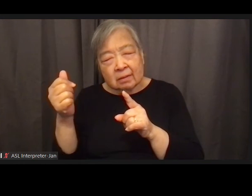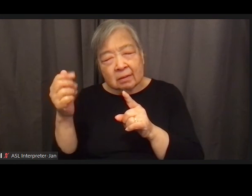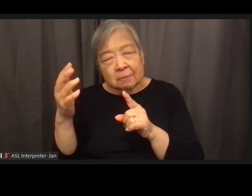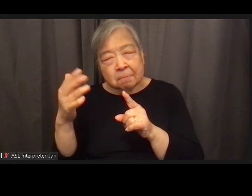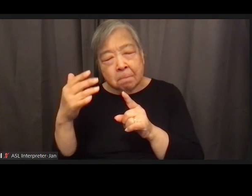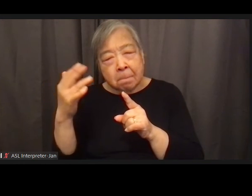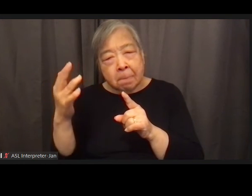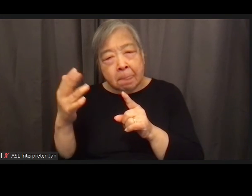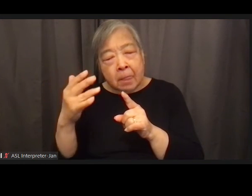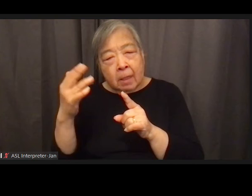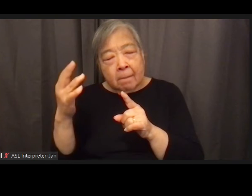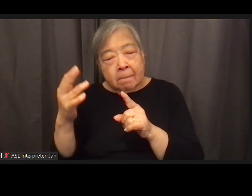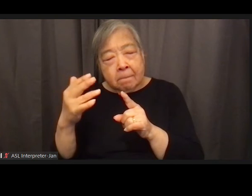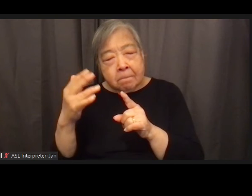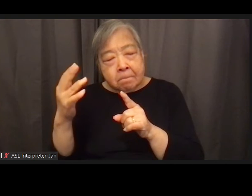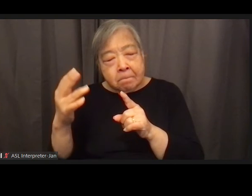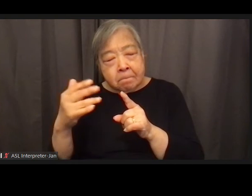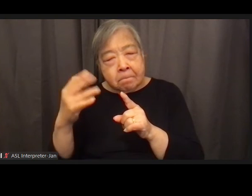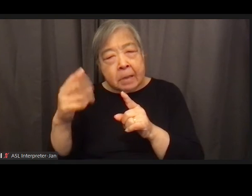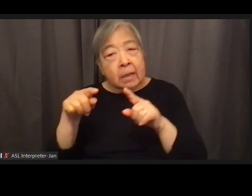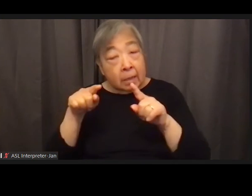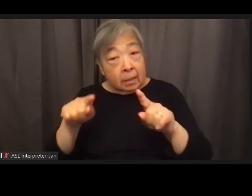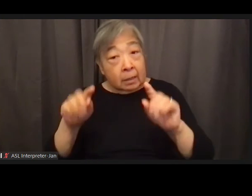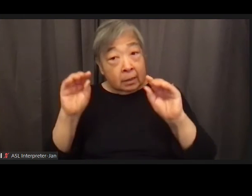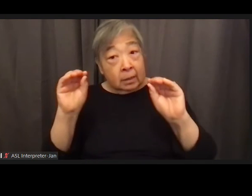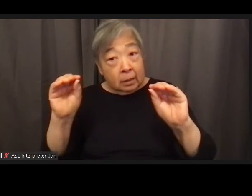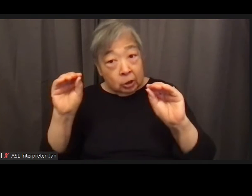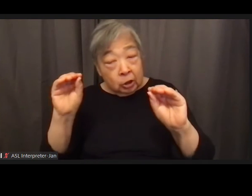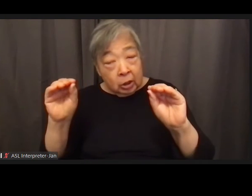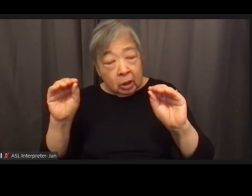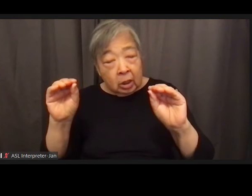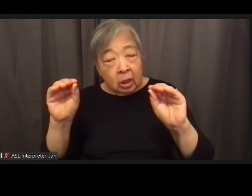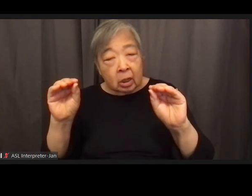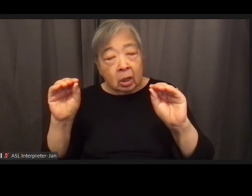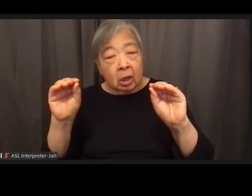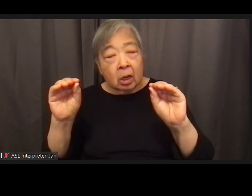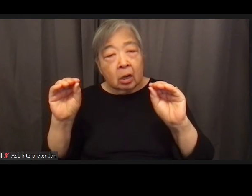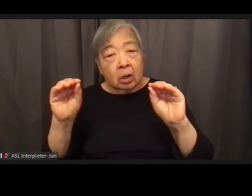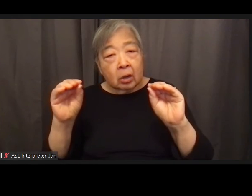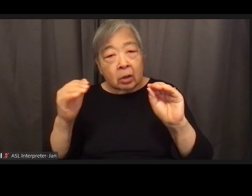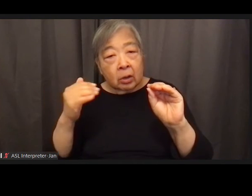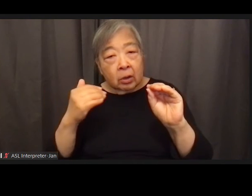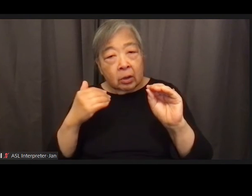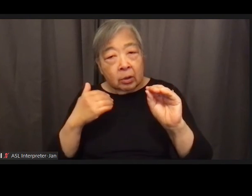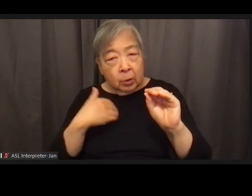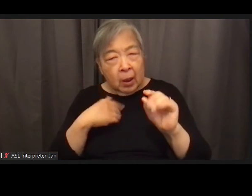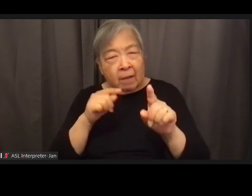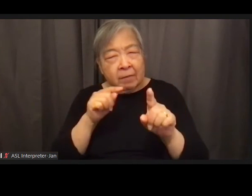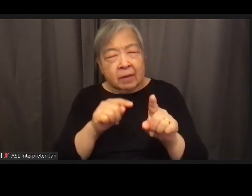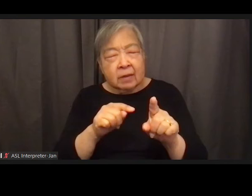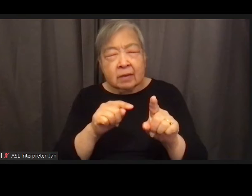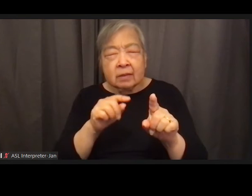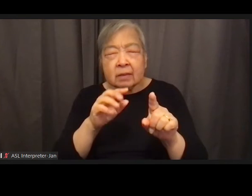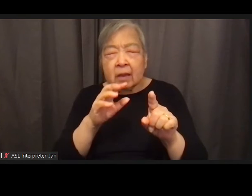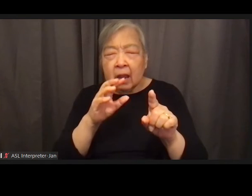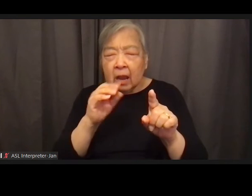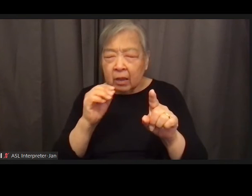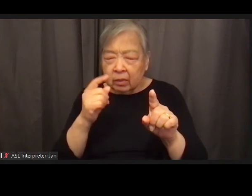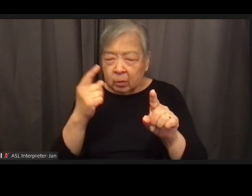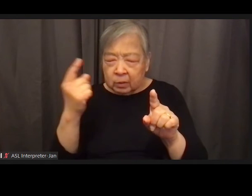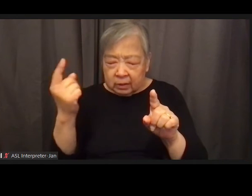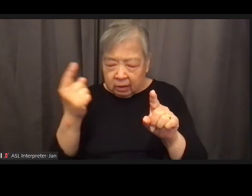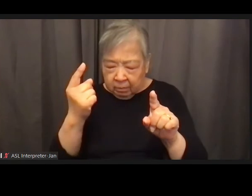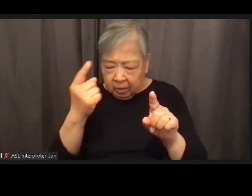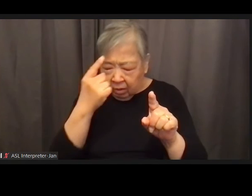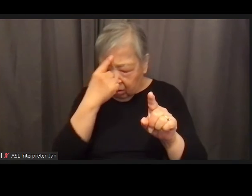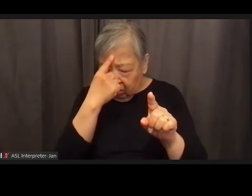in the teaching, you have this, as well as there was something that occurred to me